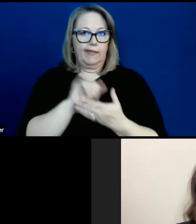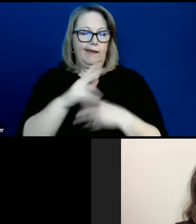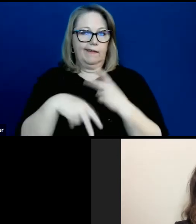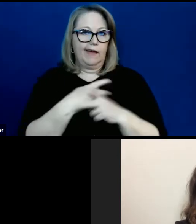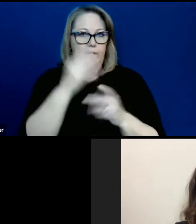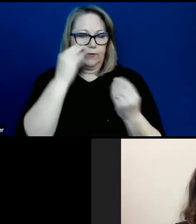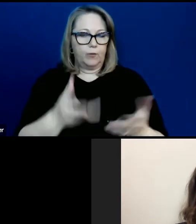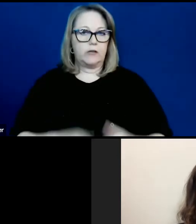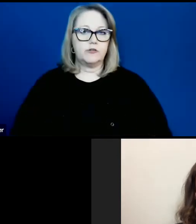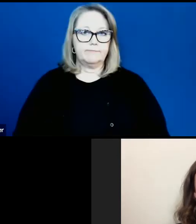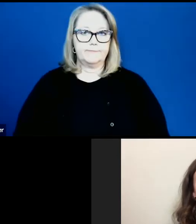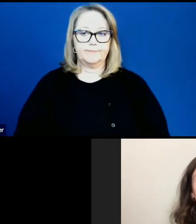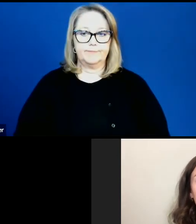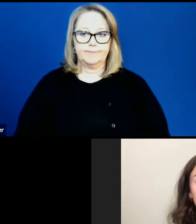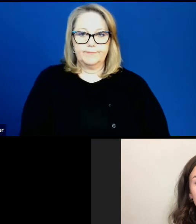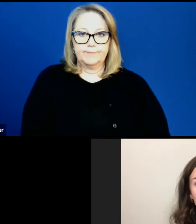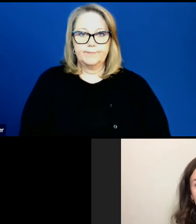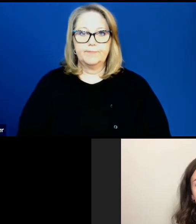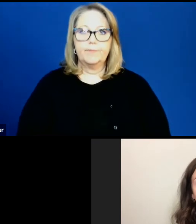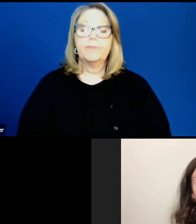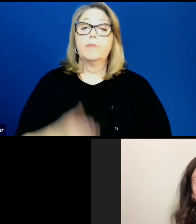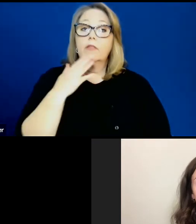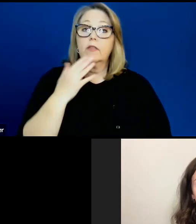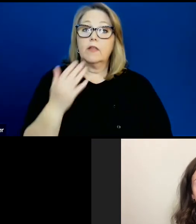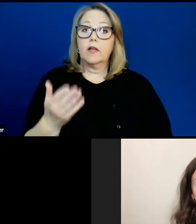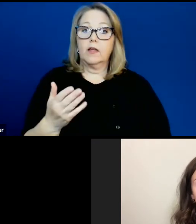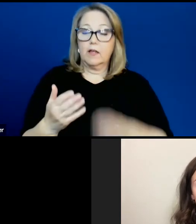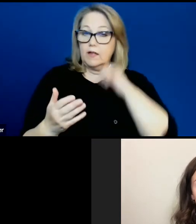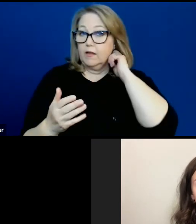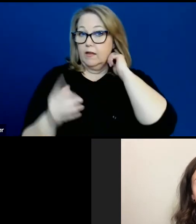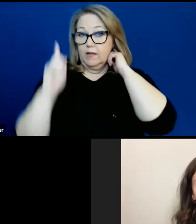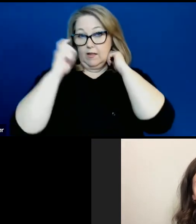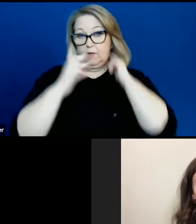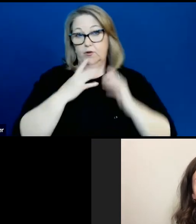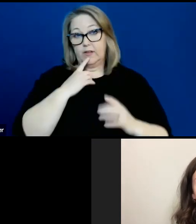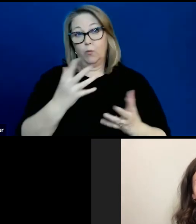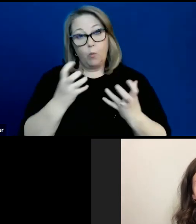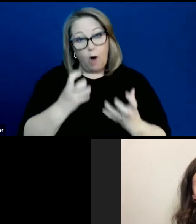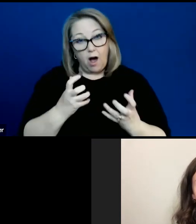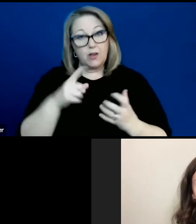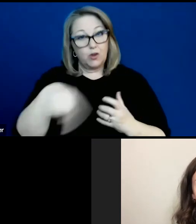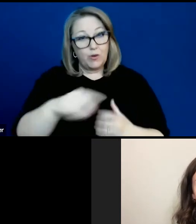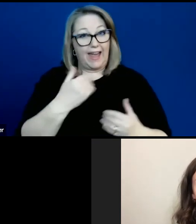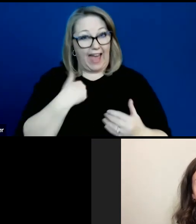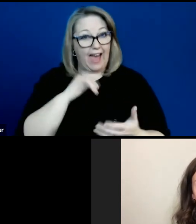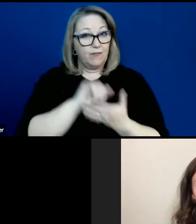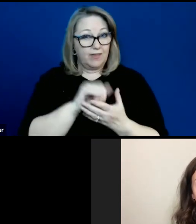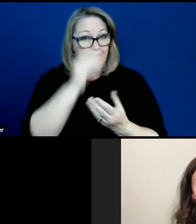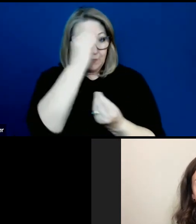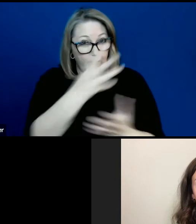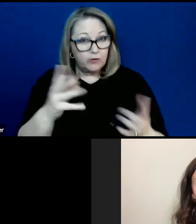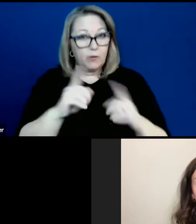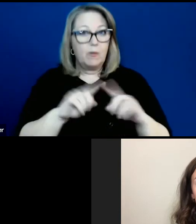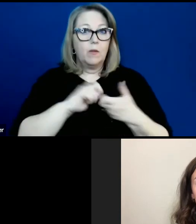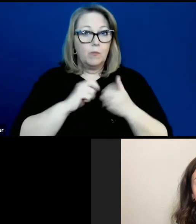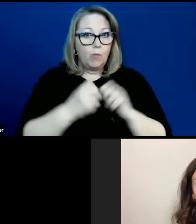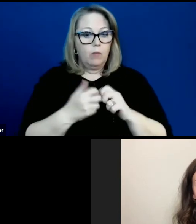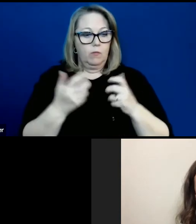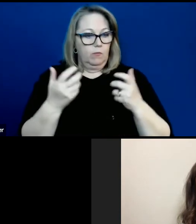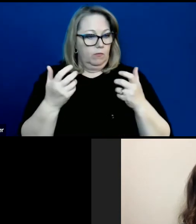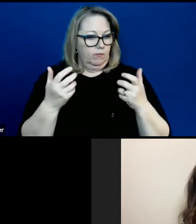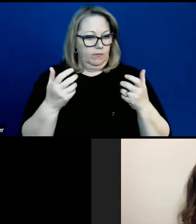Thank you, Governor. Thank you, Brian, for the question. We want to be as transparent as we can with this information. The problem is we don't want to get